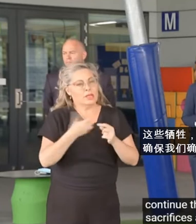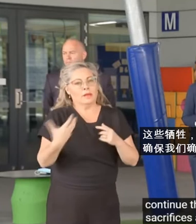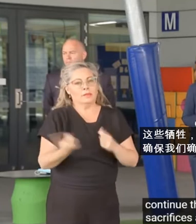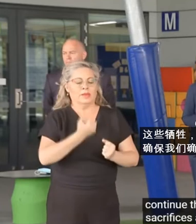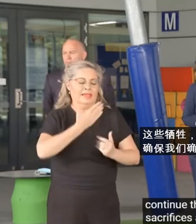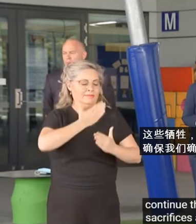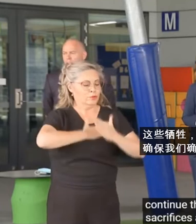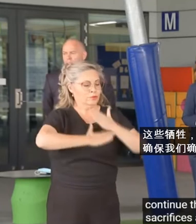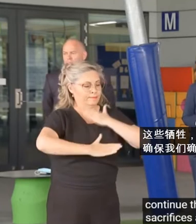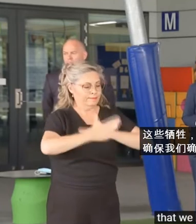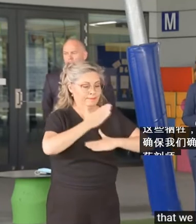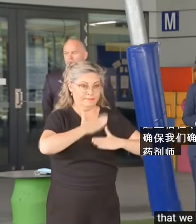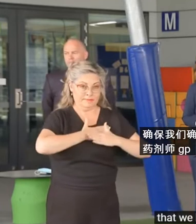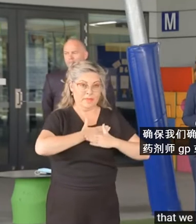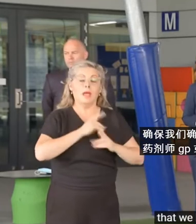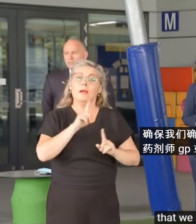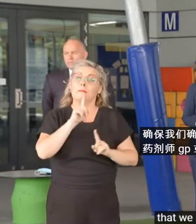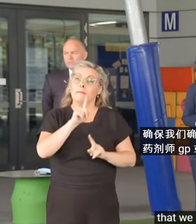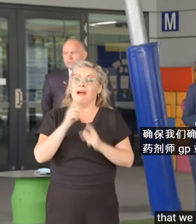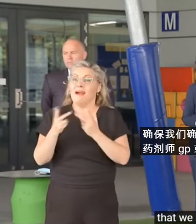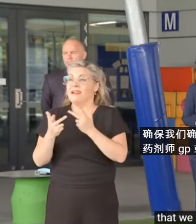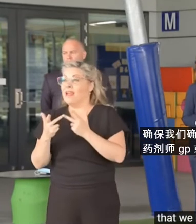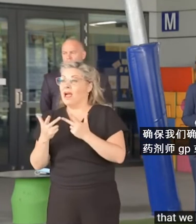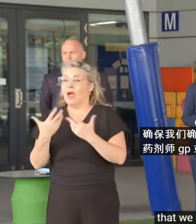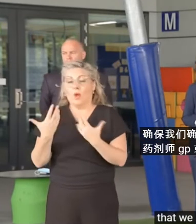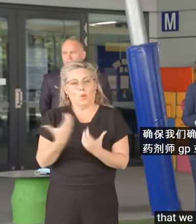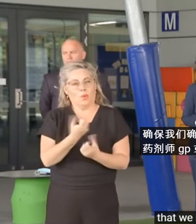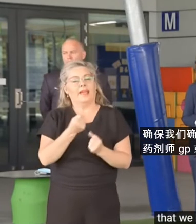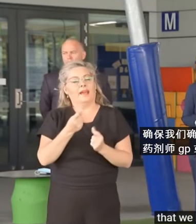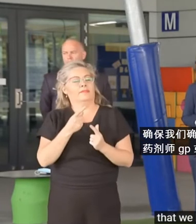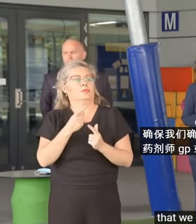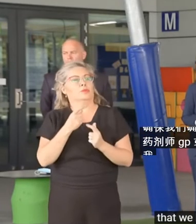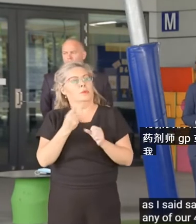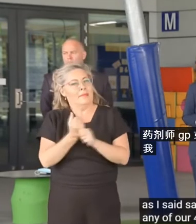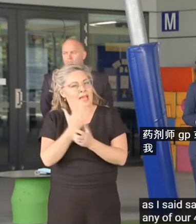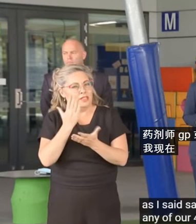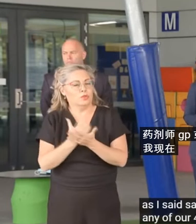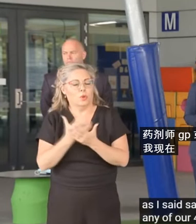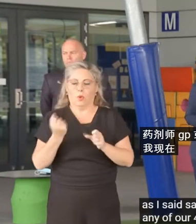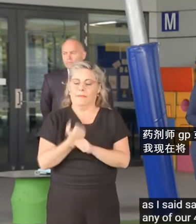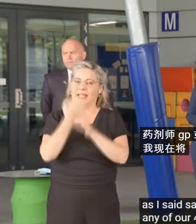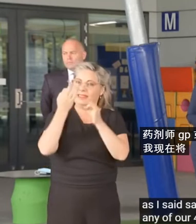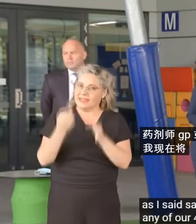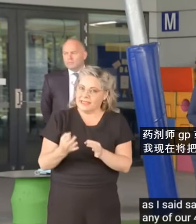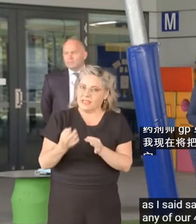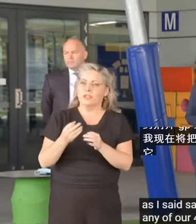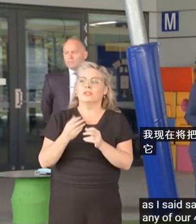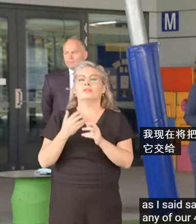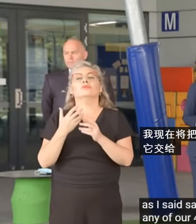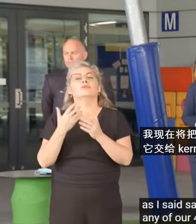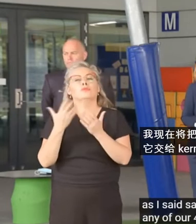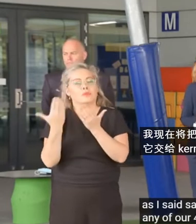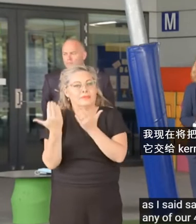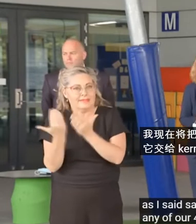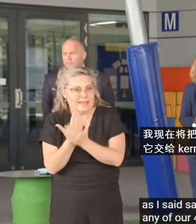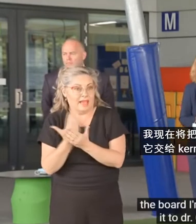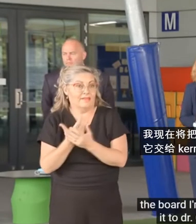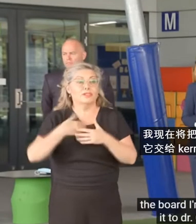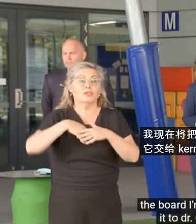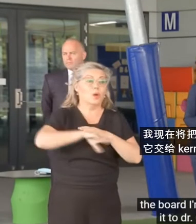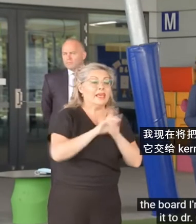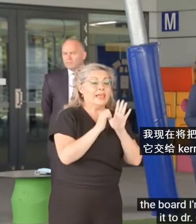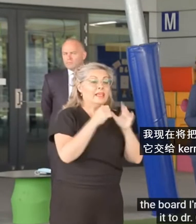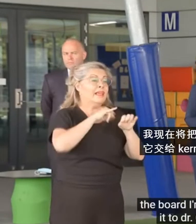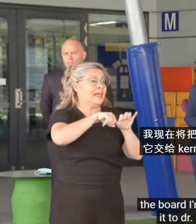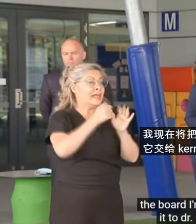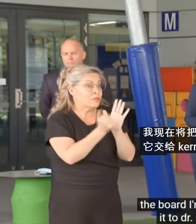keep people safe, as I said, pharmacists, GP, or any of our 40 hubs right across the board. I'm now going to pass it to Dr.